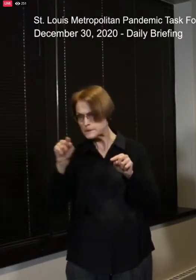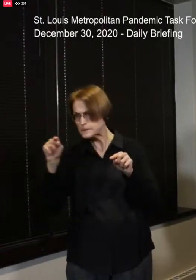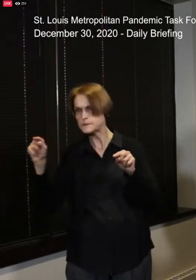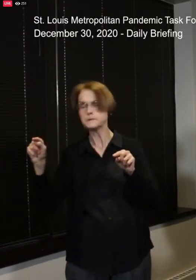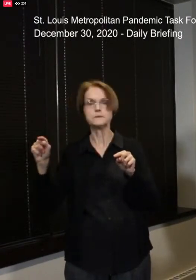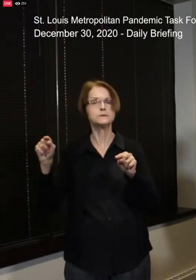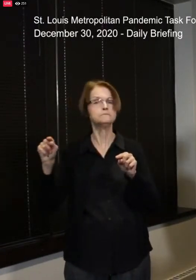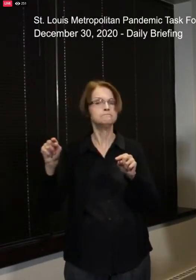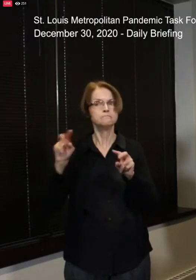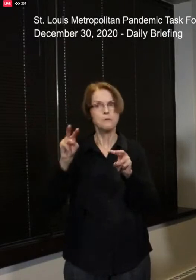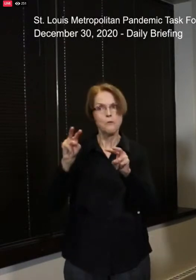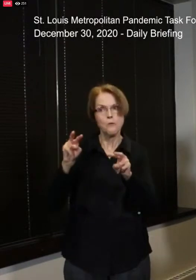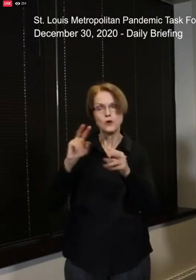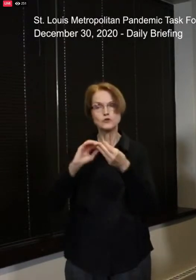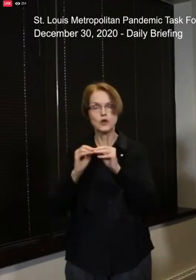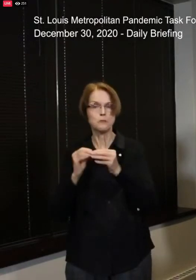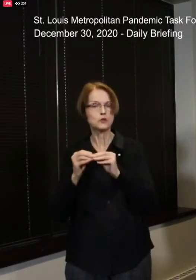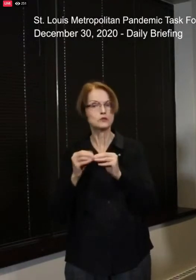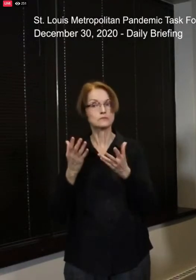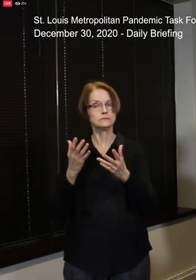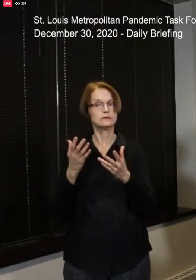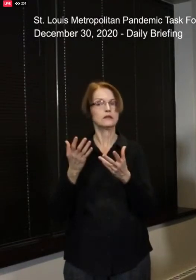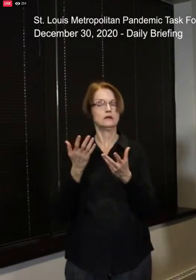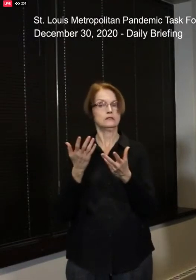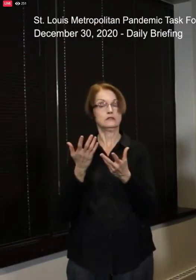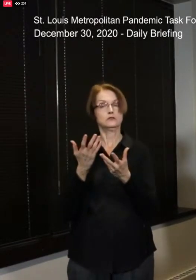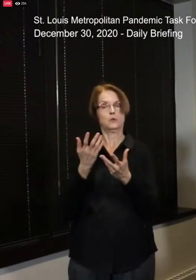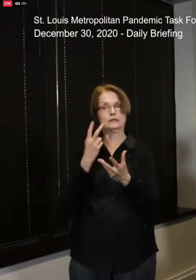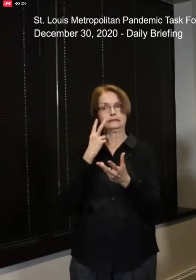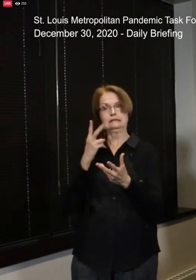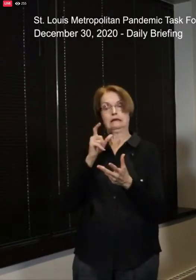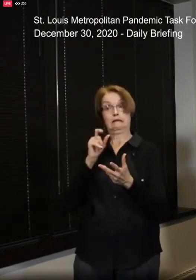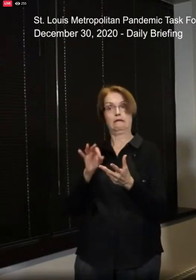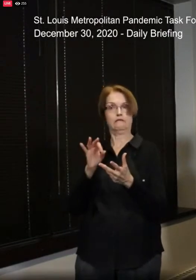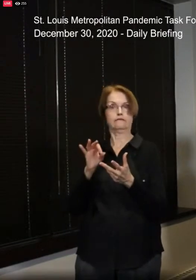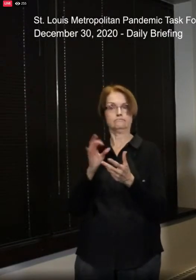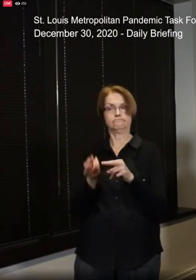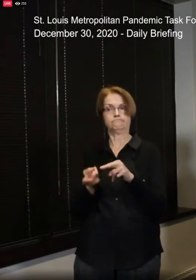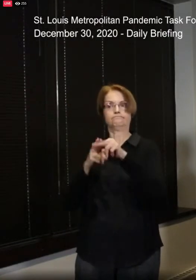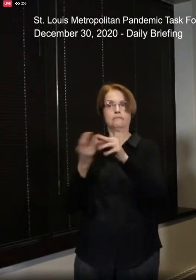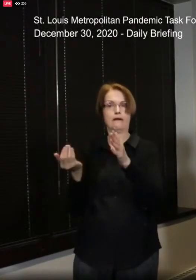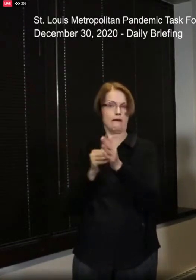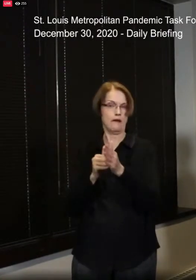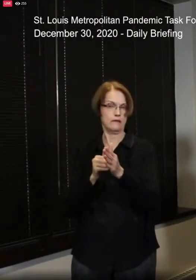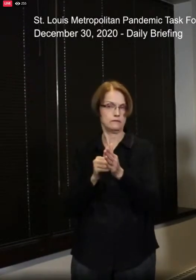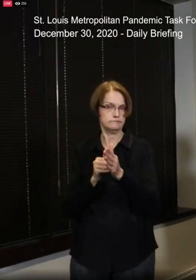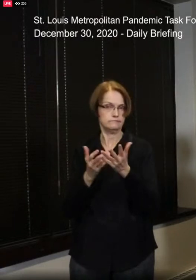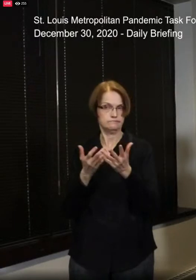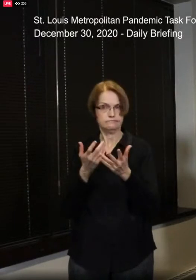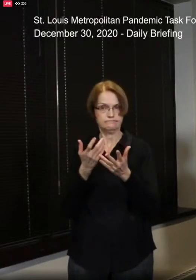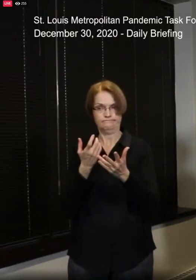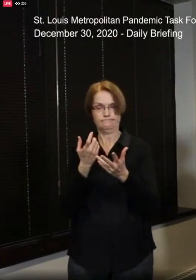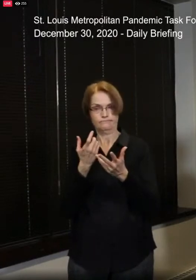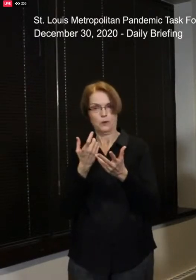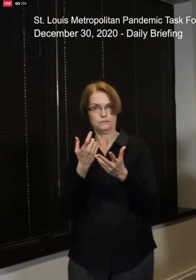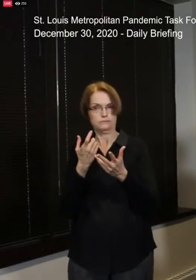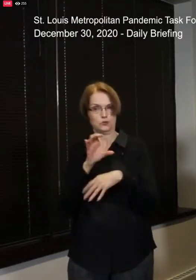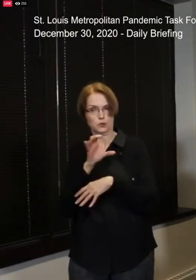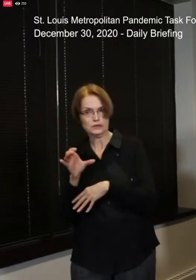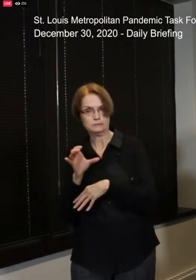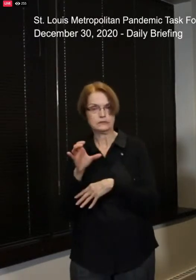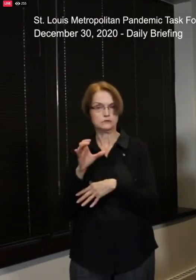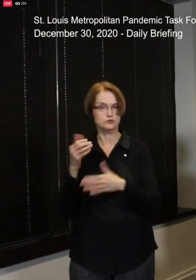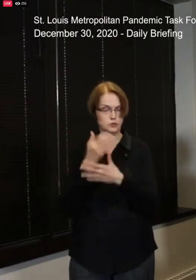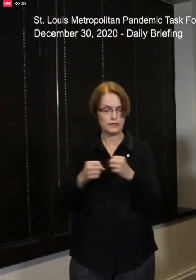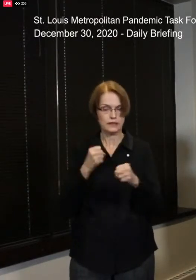the holidays when we believe testing will probably pick back up again. Our testing percent positive is